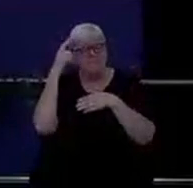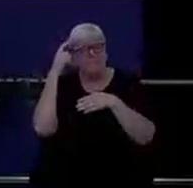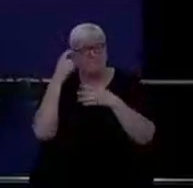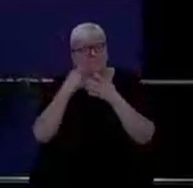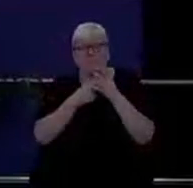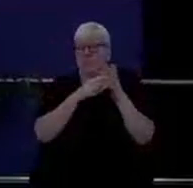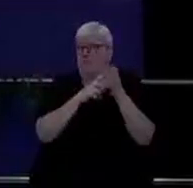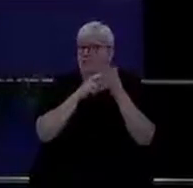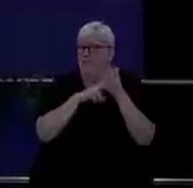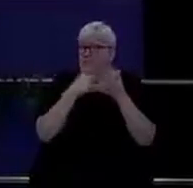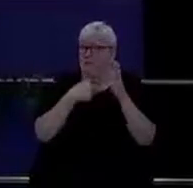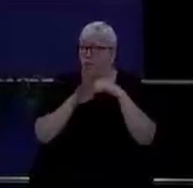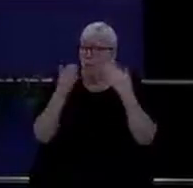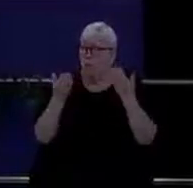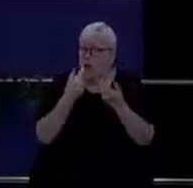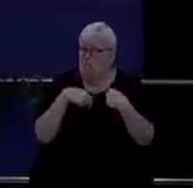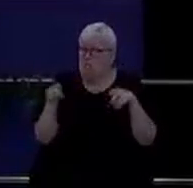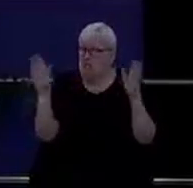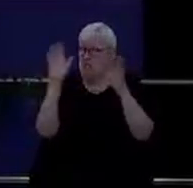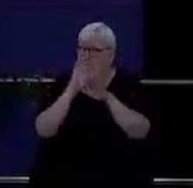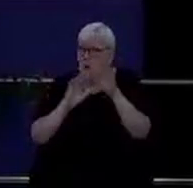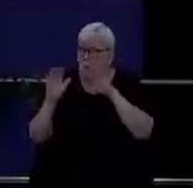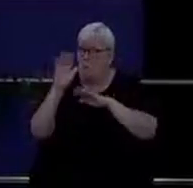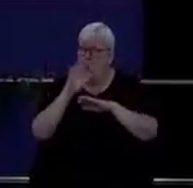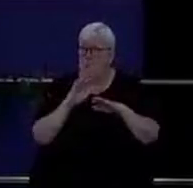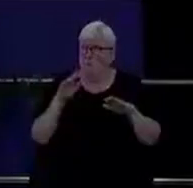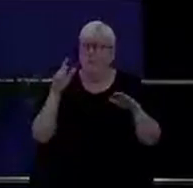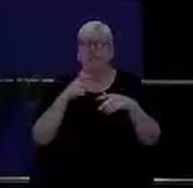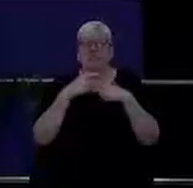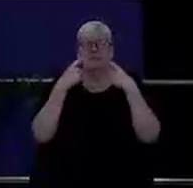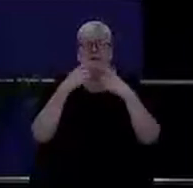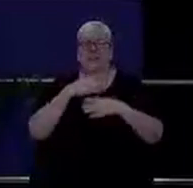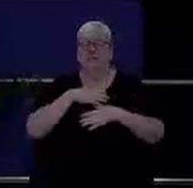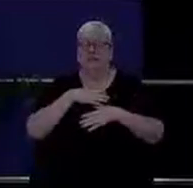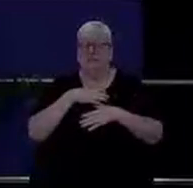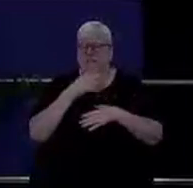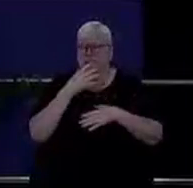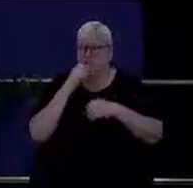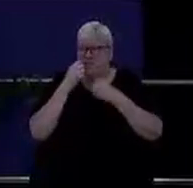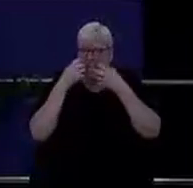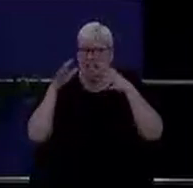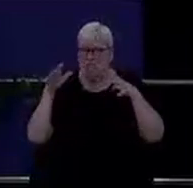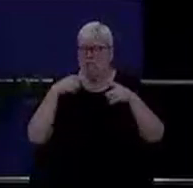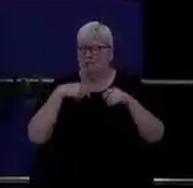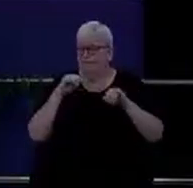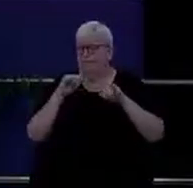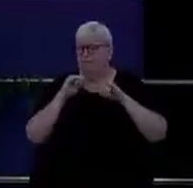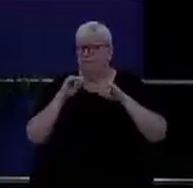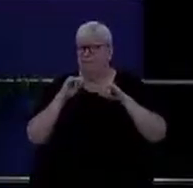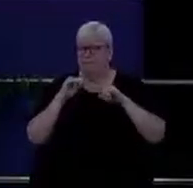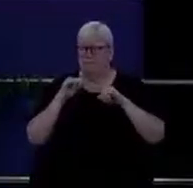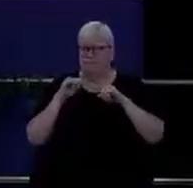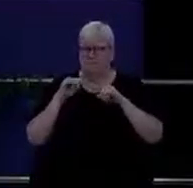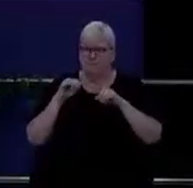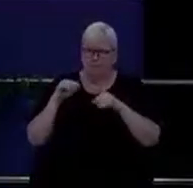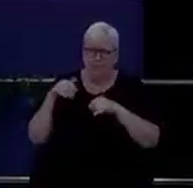in storms like that. I smile, but it hurts my teeth to keep them exposed for too long, so I lick them with my warm